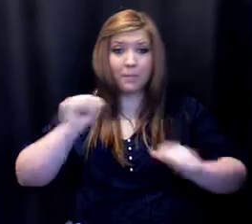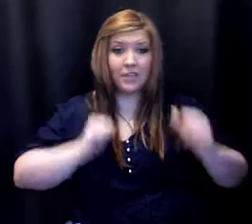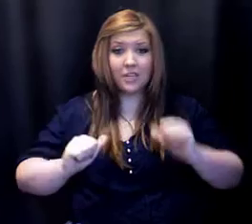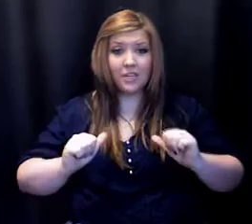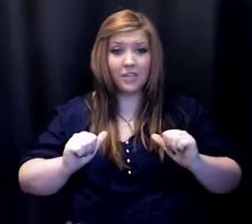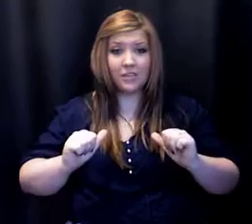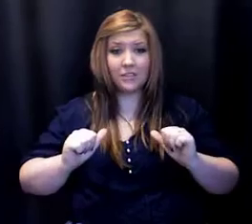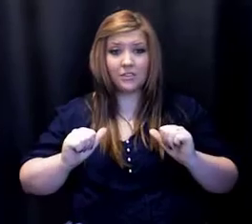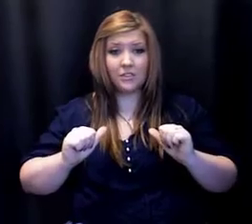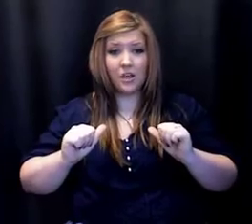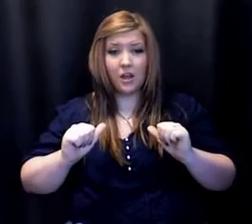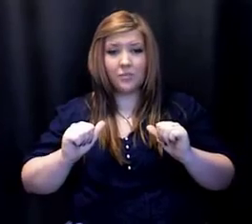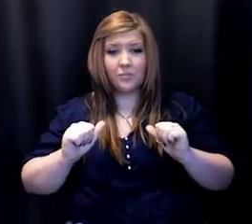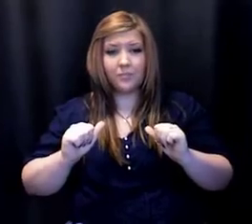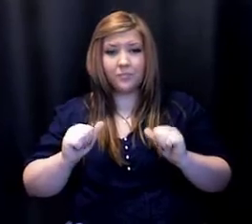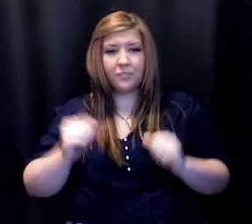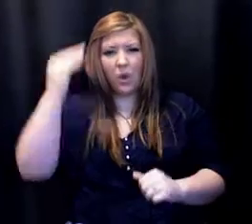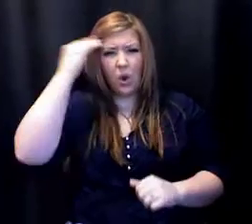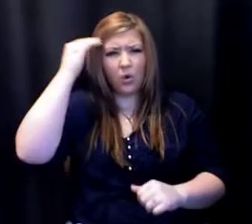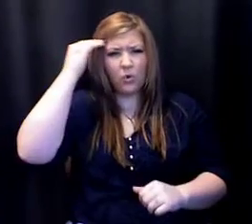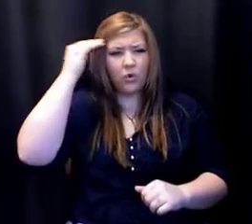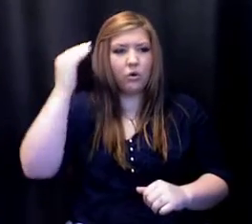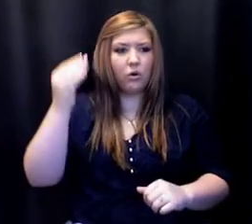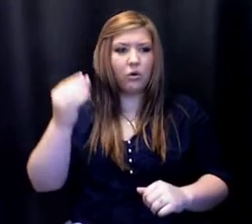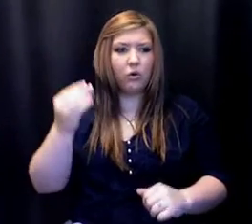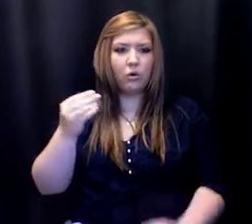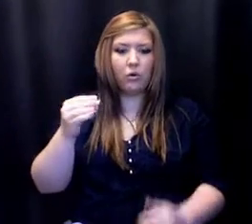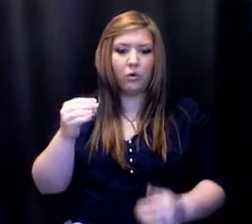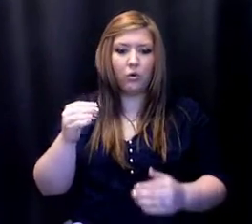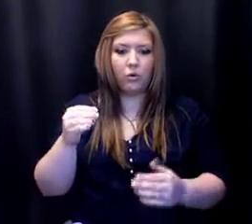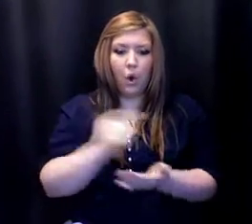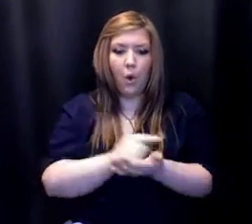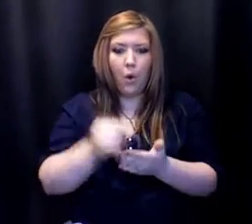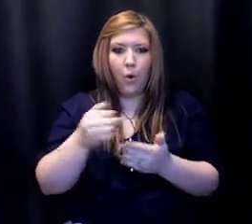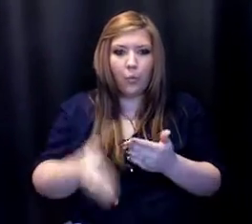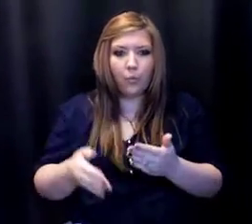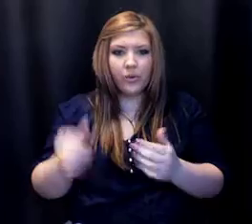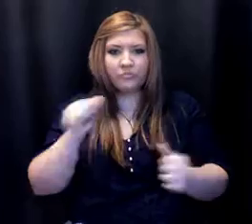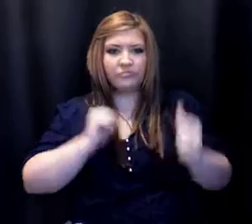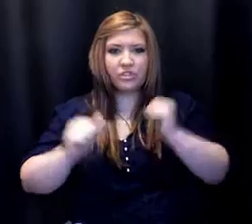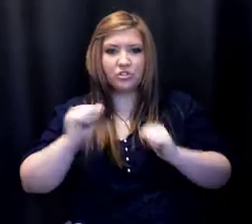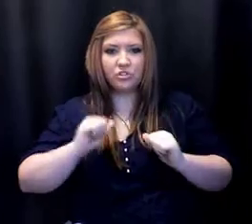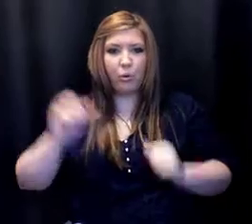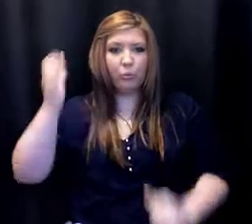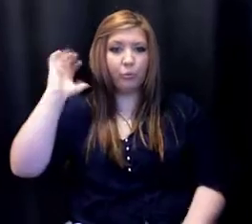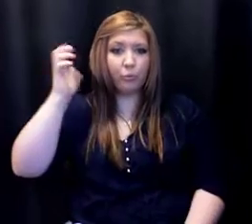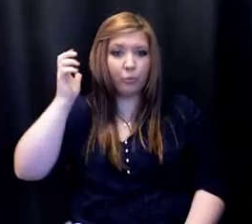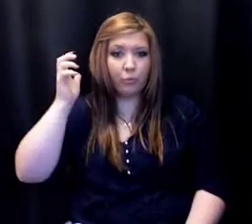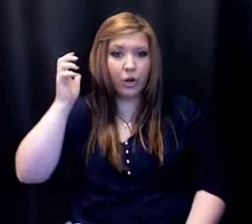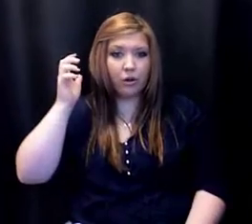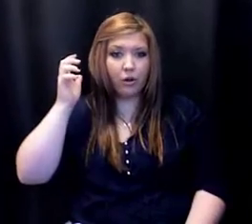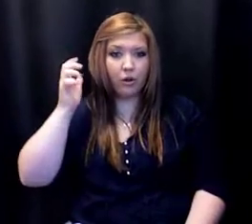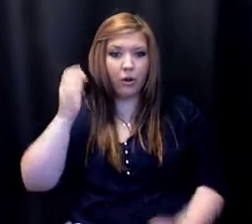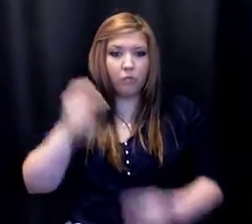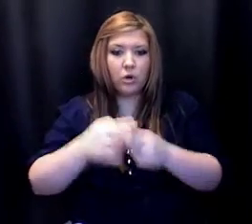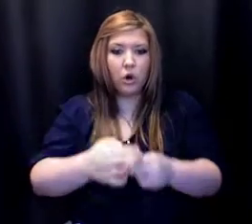NPR called Wait, Wait, Don't Tell Me. And so I was familiar with her, and I called the theater, and the tickets were only